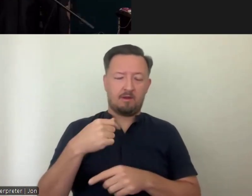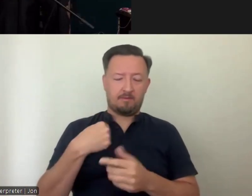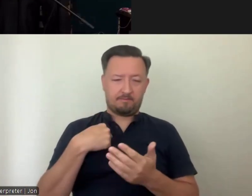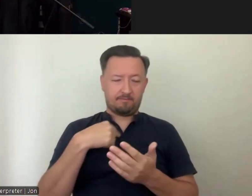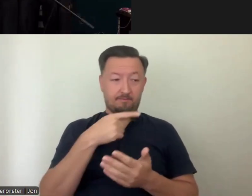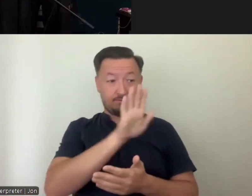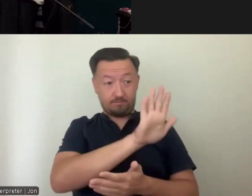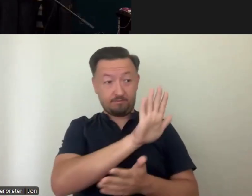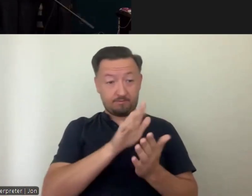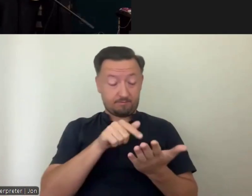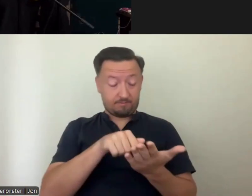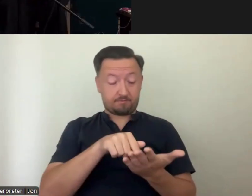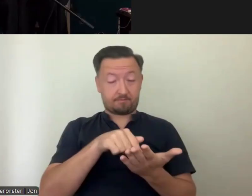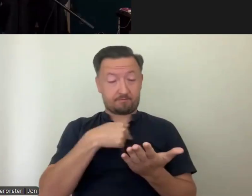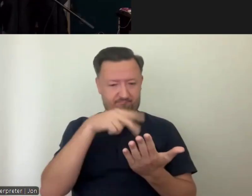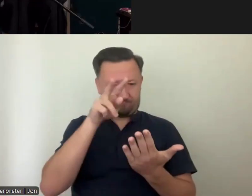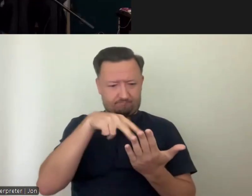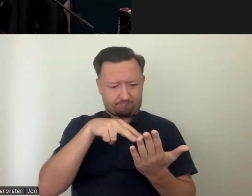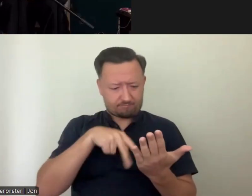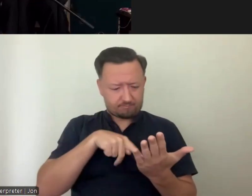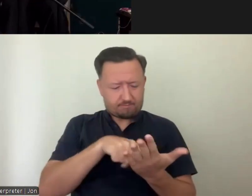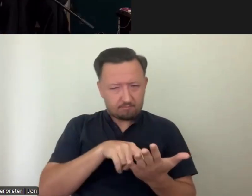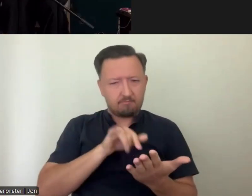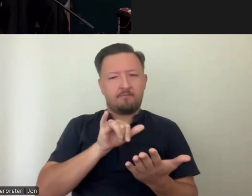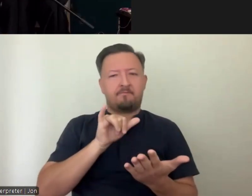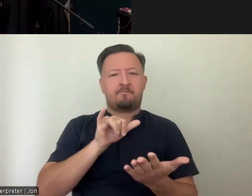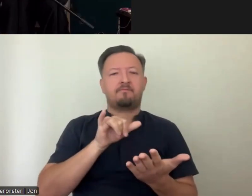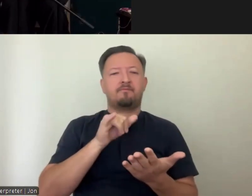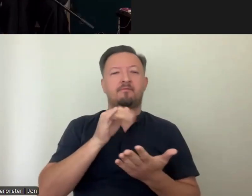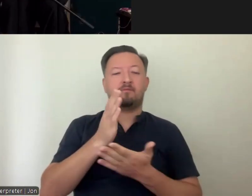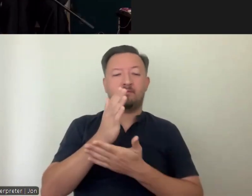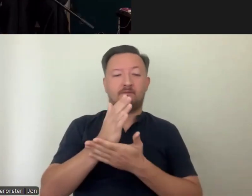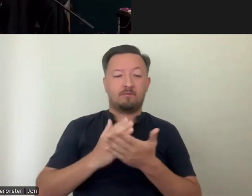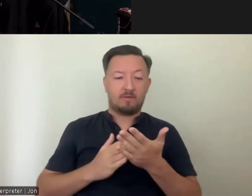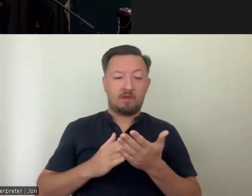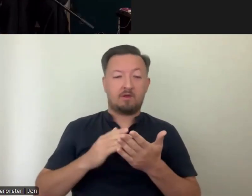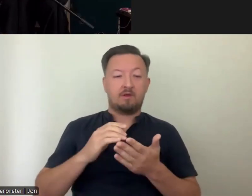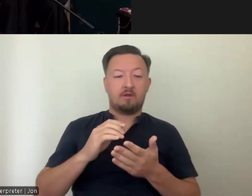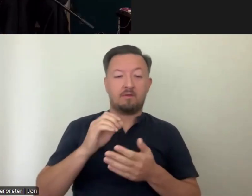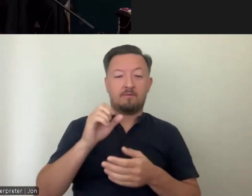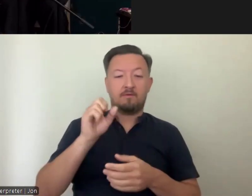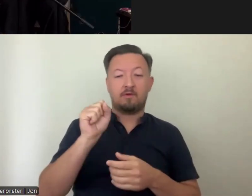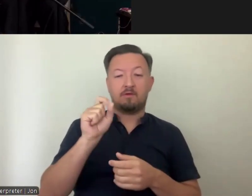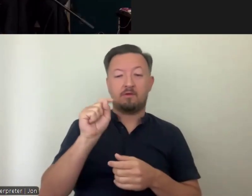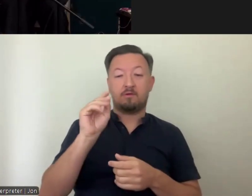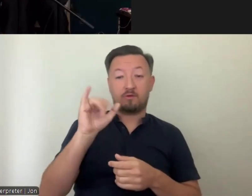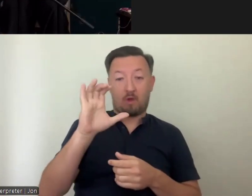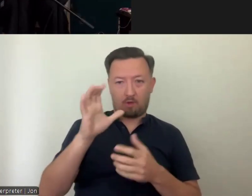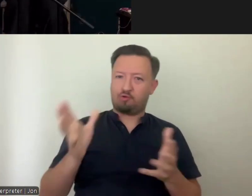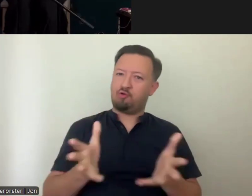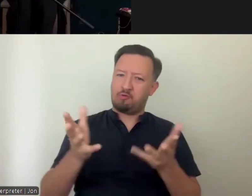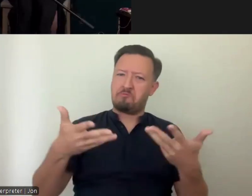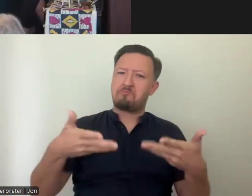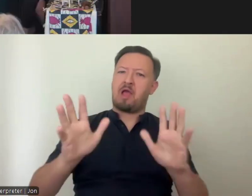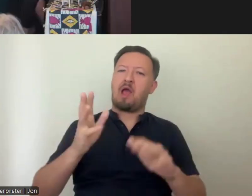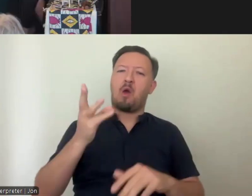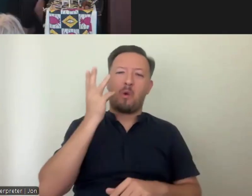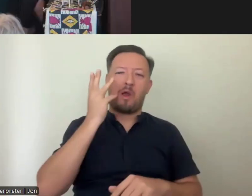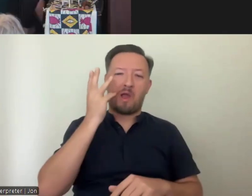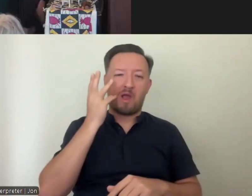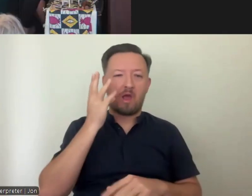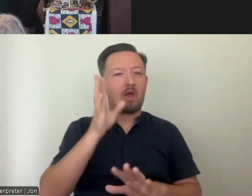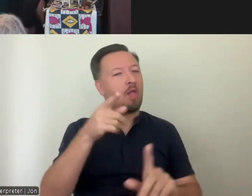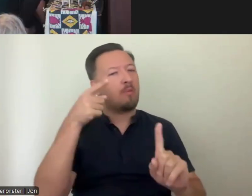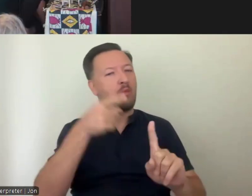as you mentioned in your essay here, some Stoic philosophers actually encourage us to have a glass of wine now and again. That's right, so long as you don't get